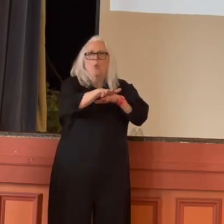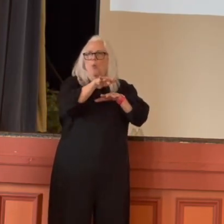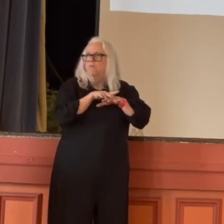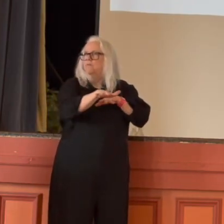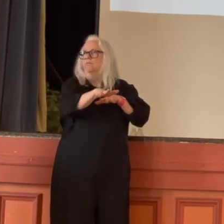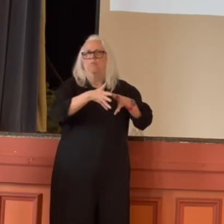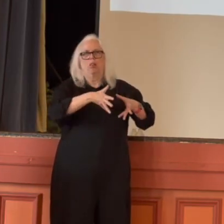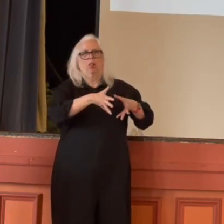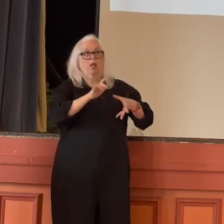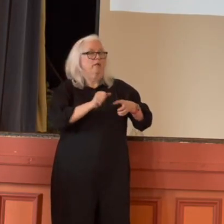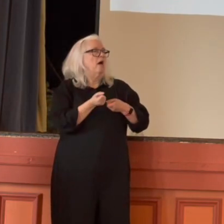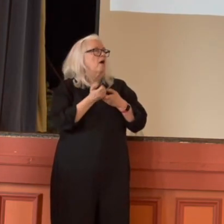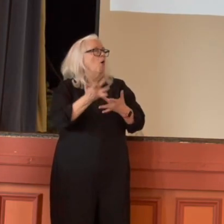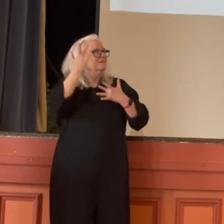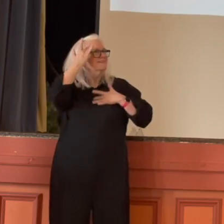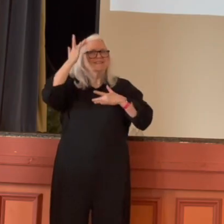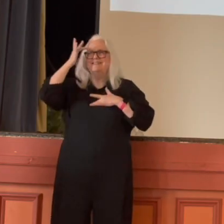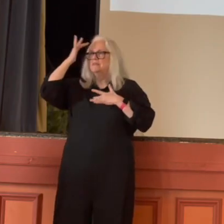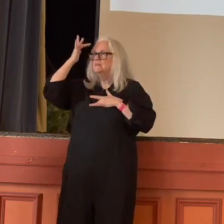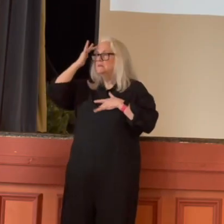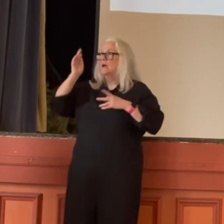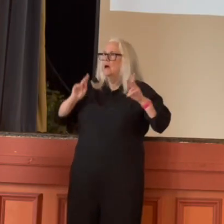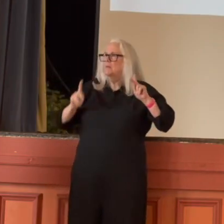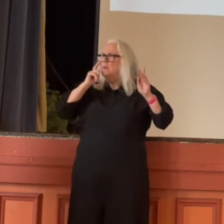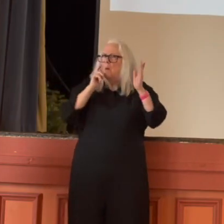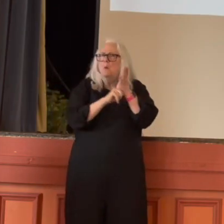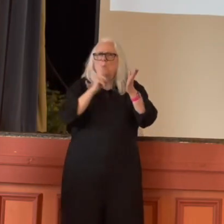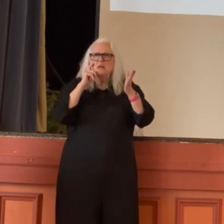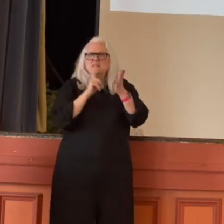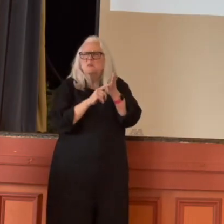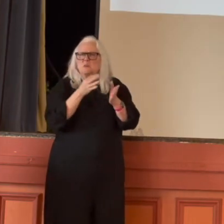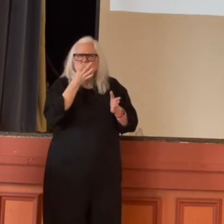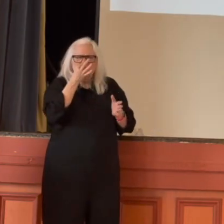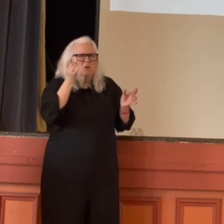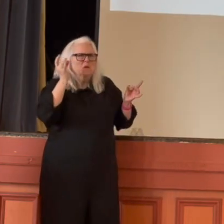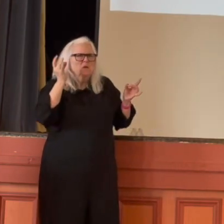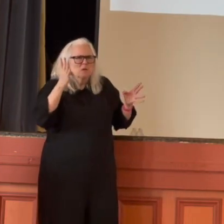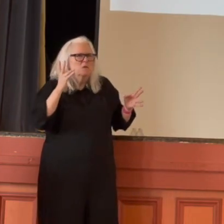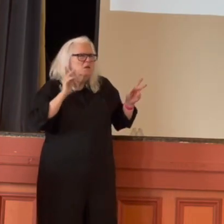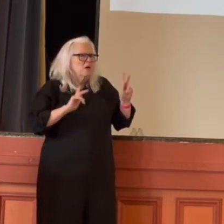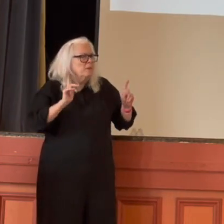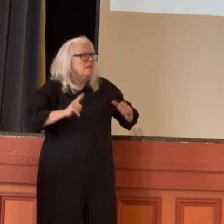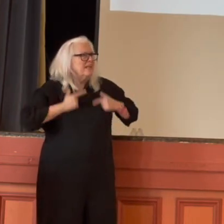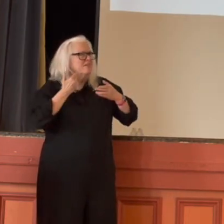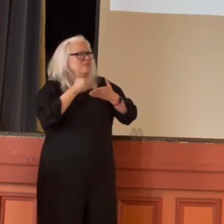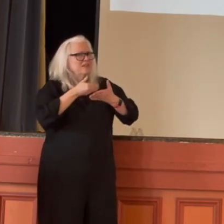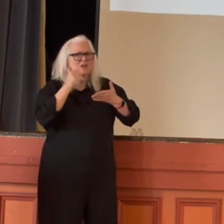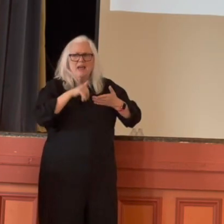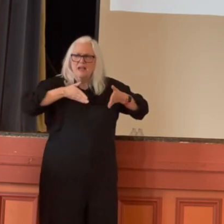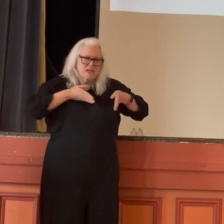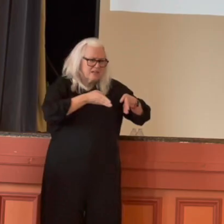And so people were noticing how badly it smelled and that the people along those canals were getting sick. And so